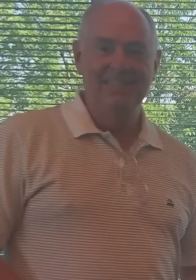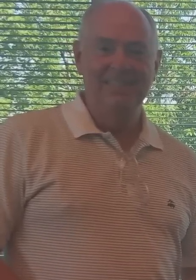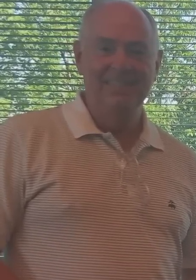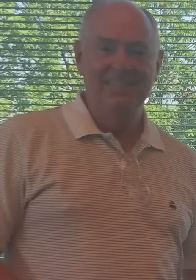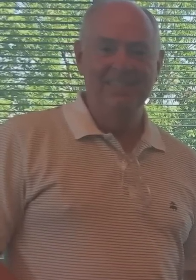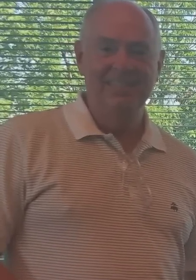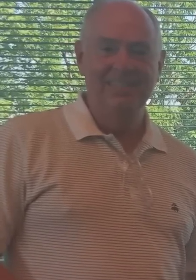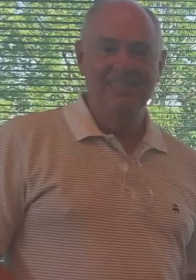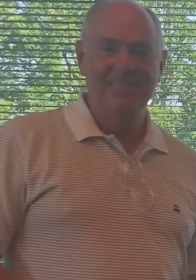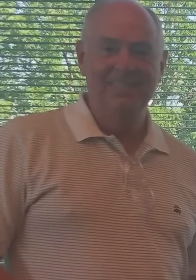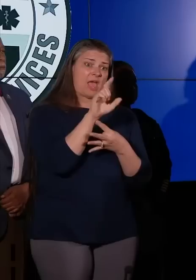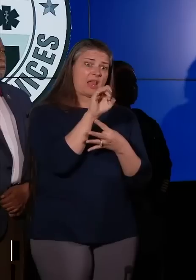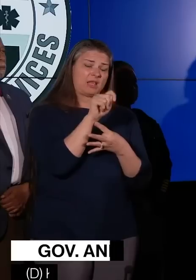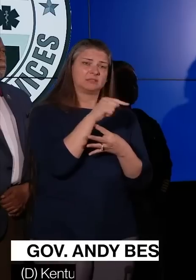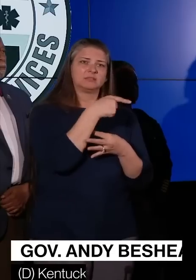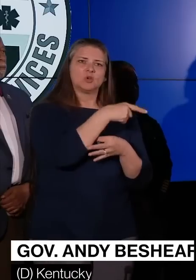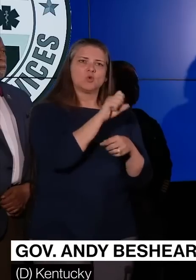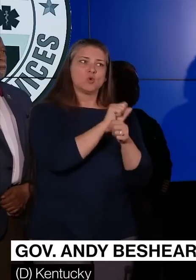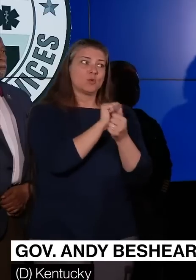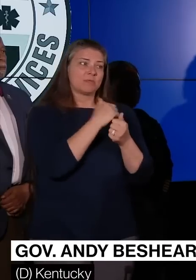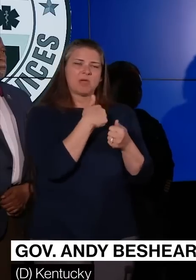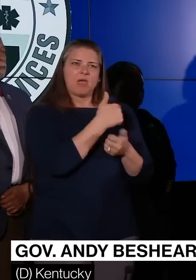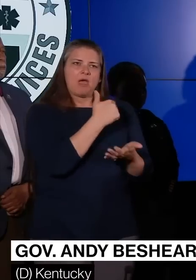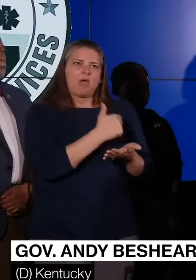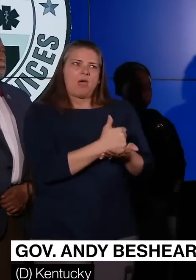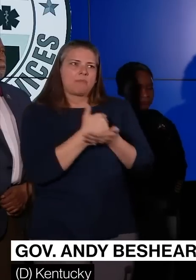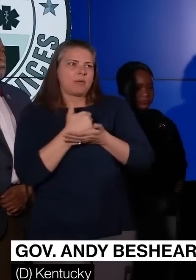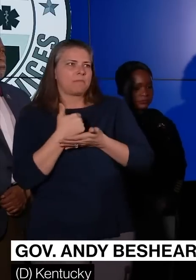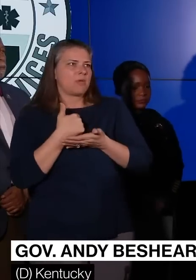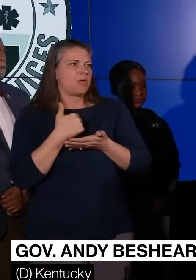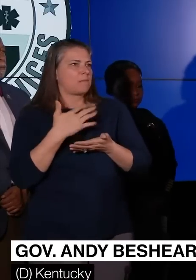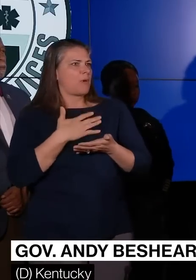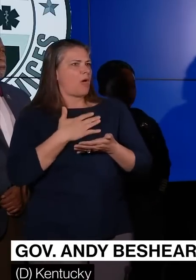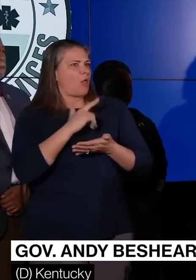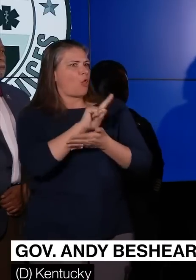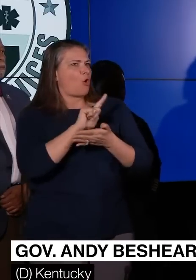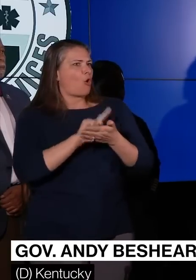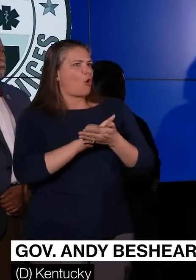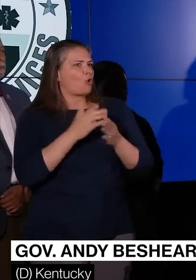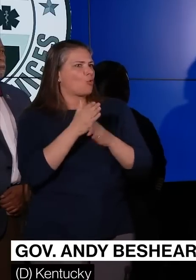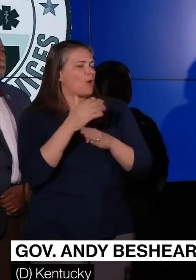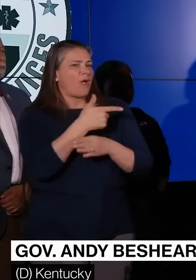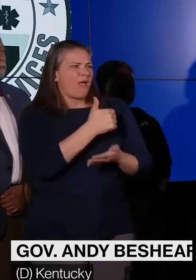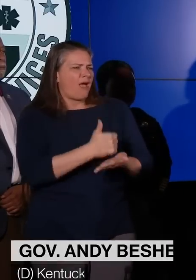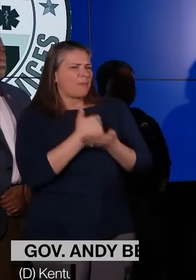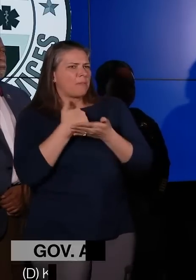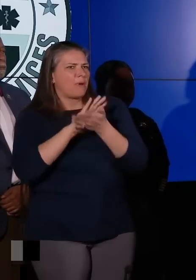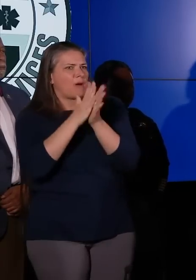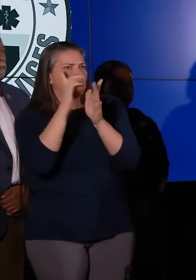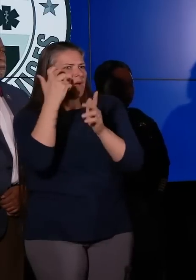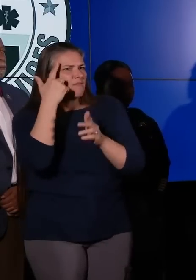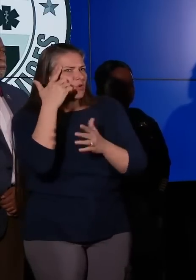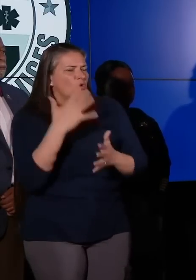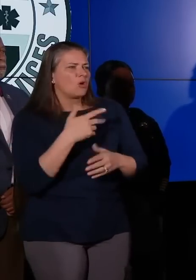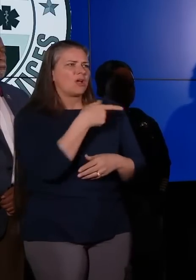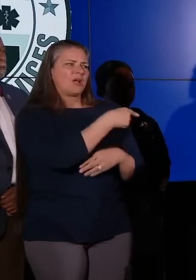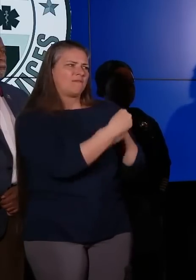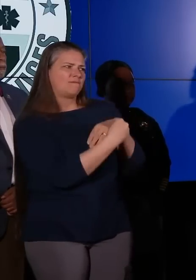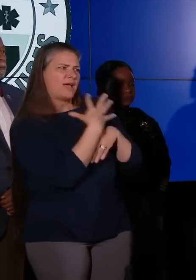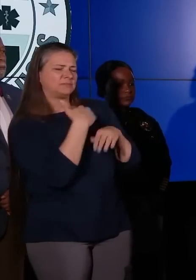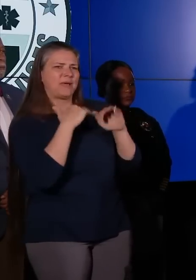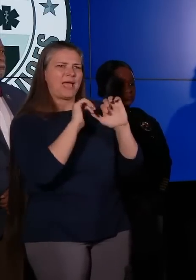Tommy Elliott helped me build my law career, helped me become governor, gave me advice on being a good